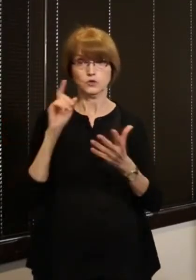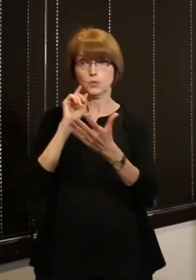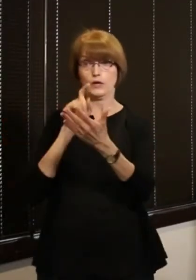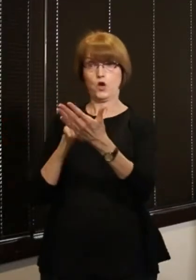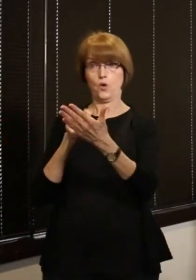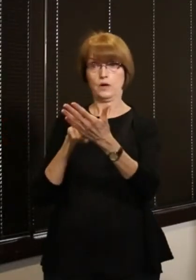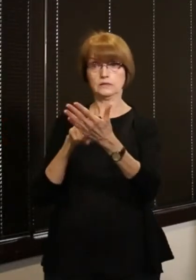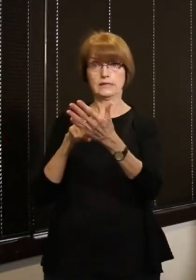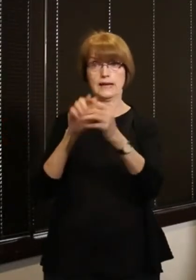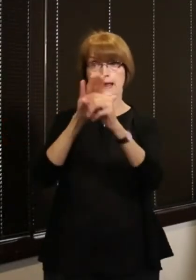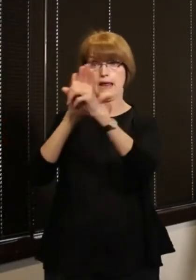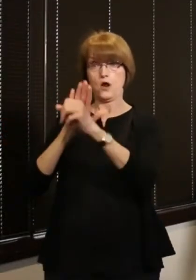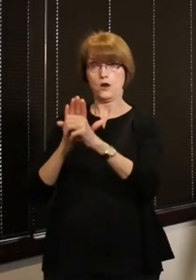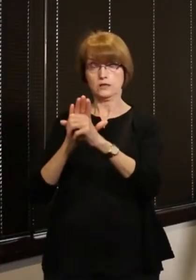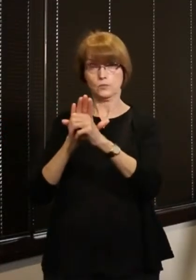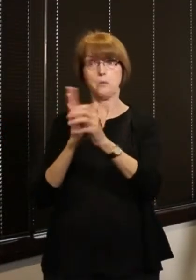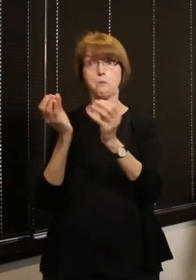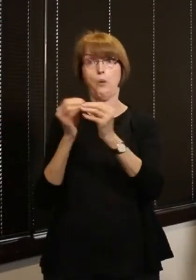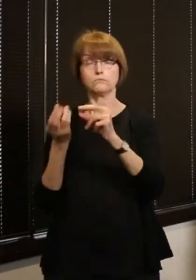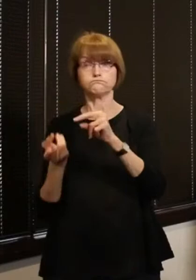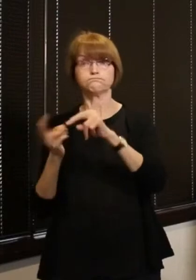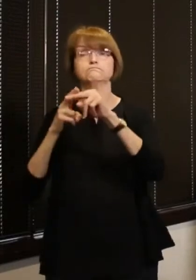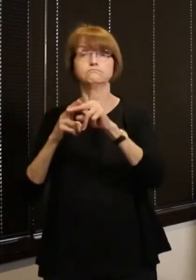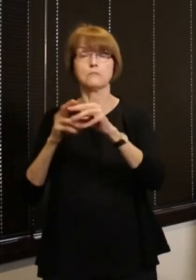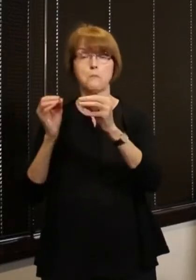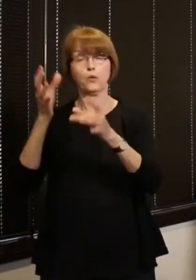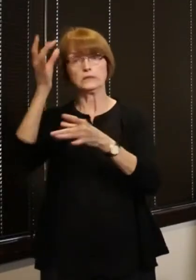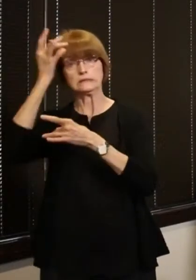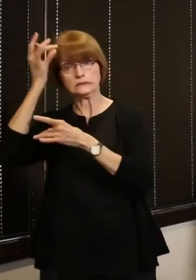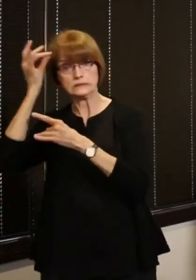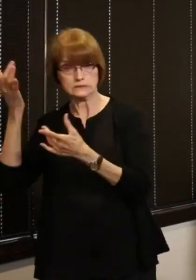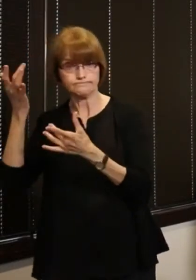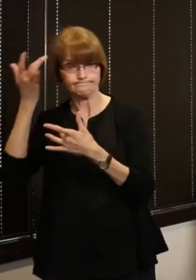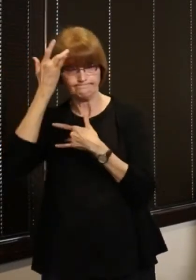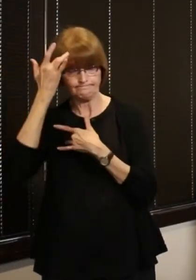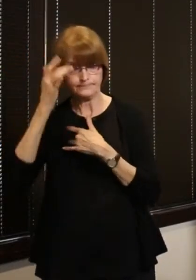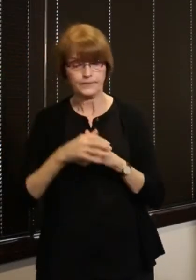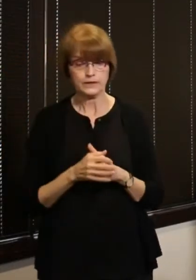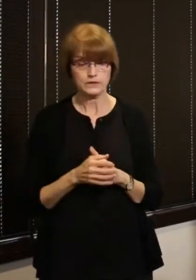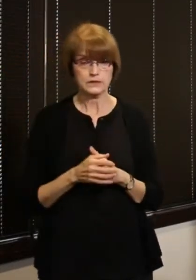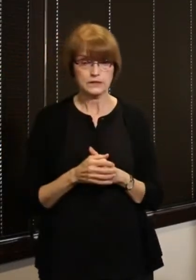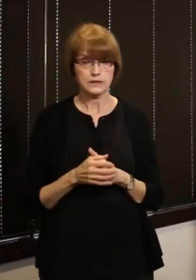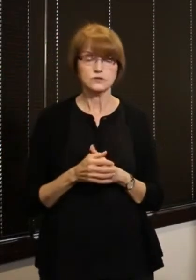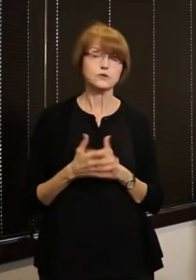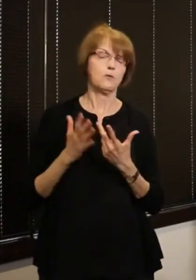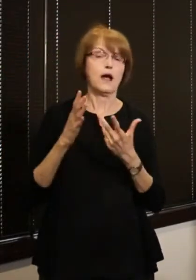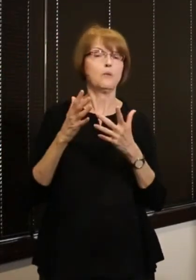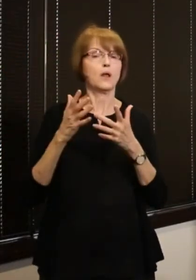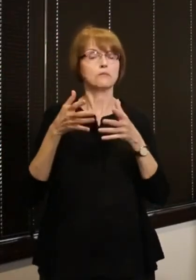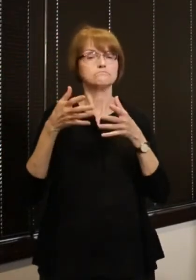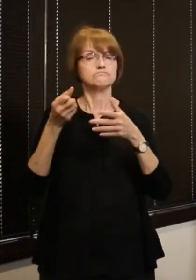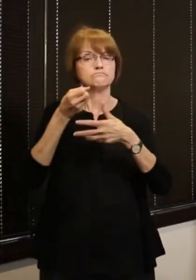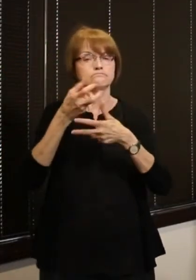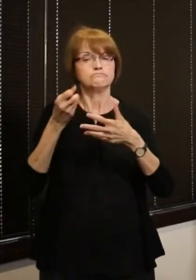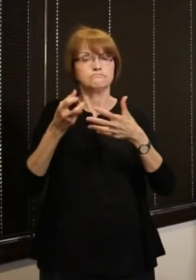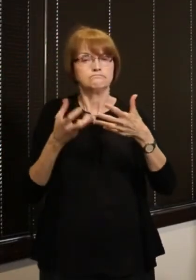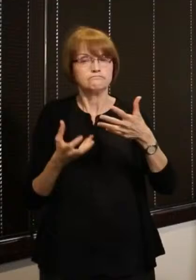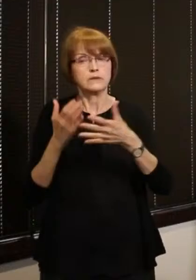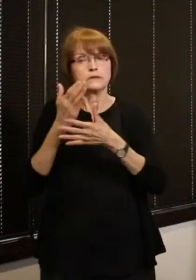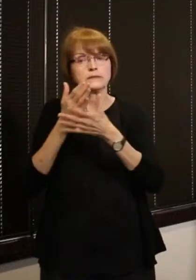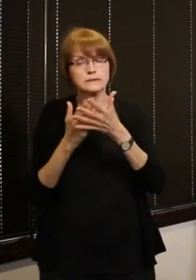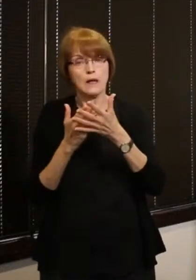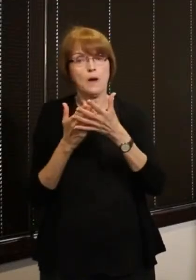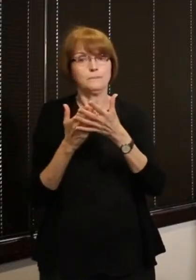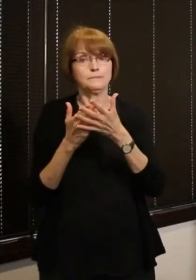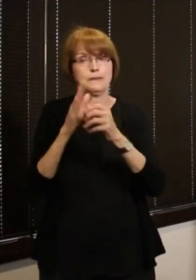in the number of cases. And just as last week, I'll share with you some of the regions where we've seen some of the